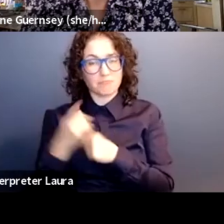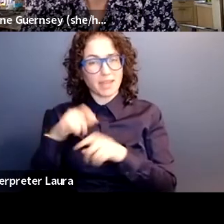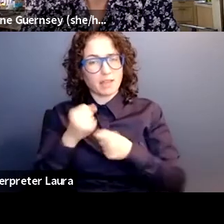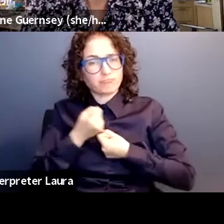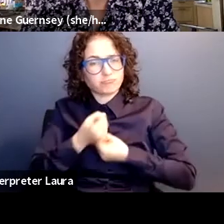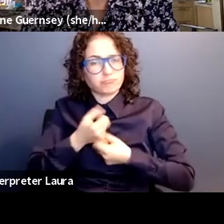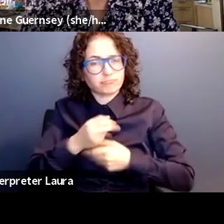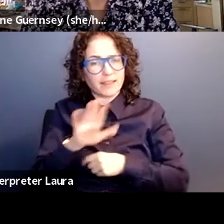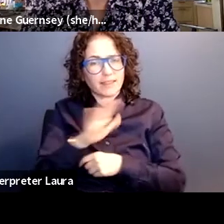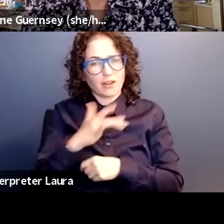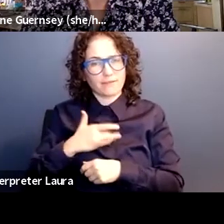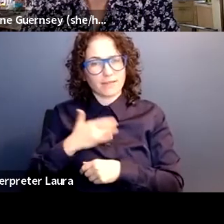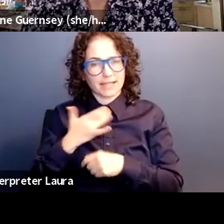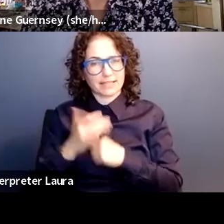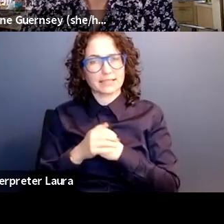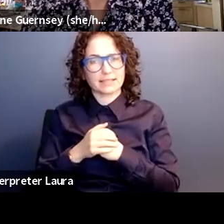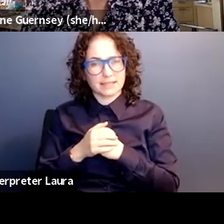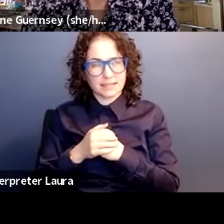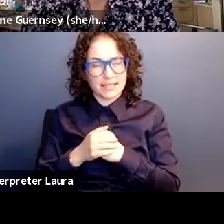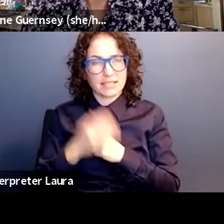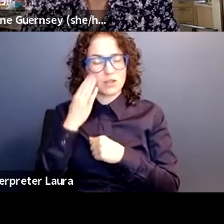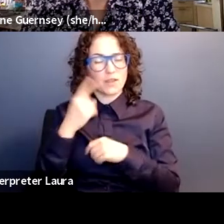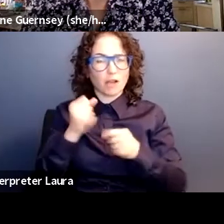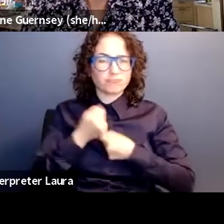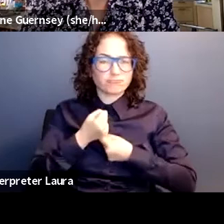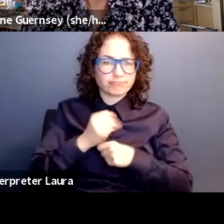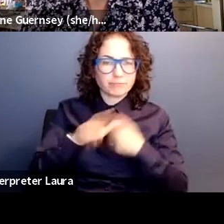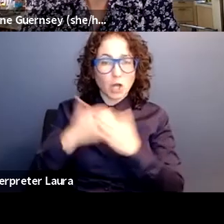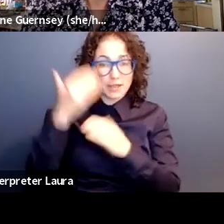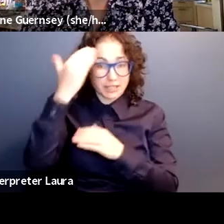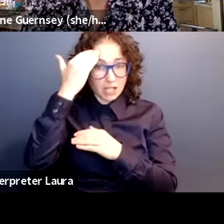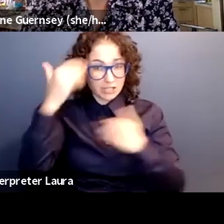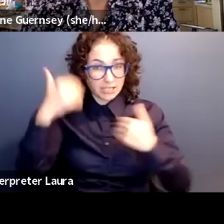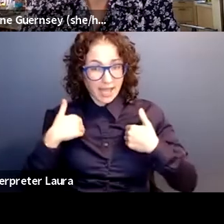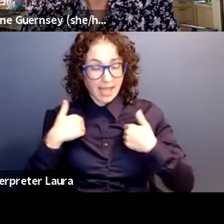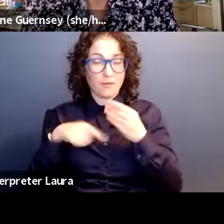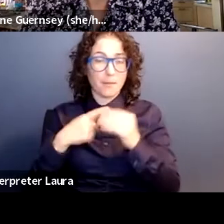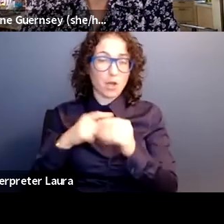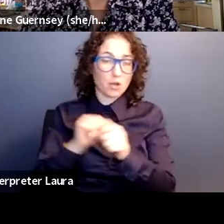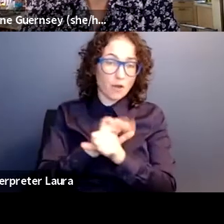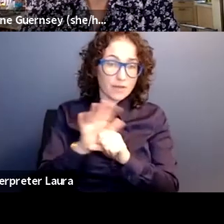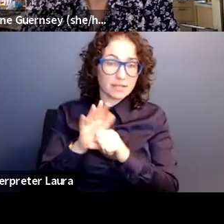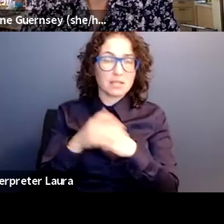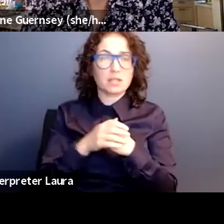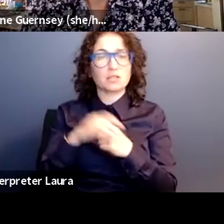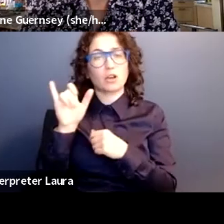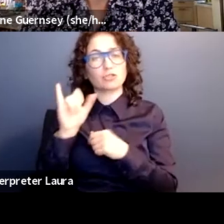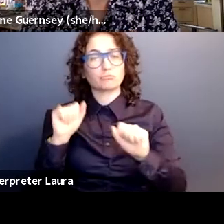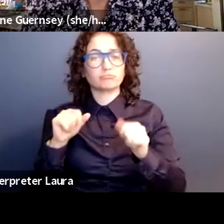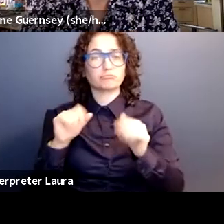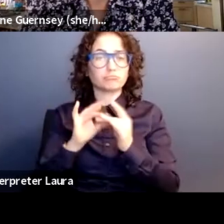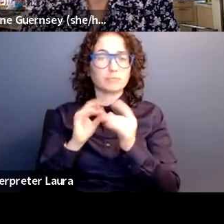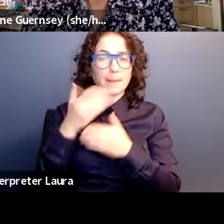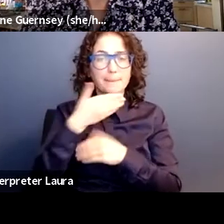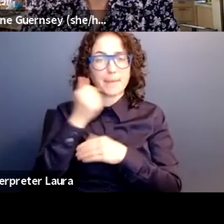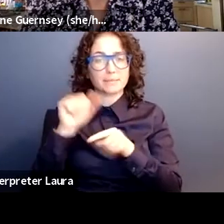their feelings were, to spread the knowledge that they have of the COVID-19, and to also share the best